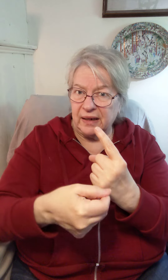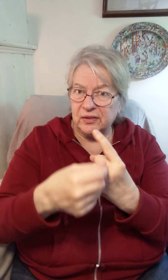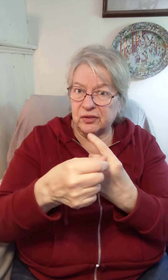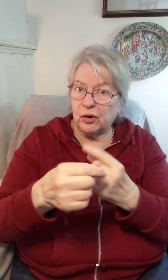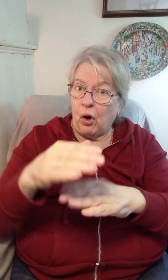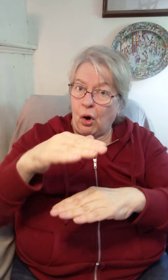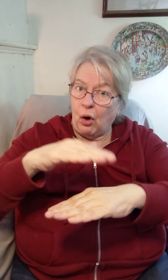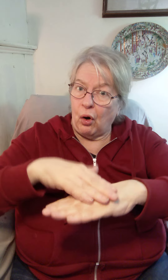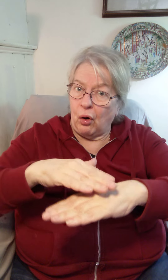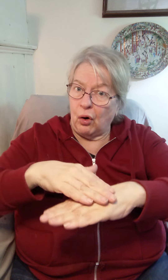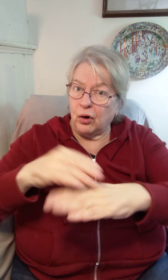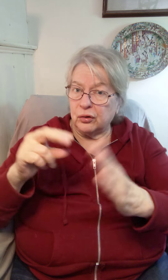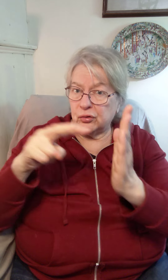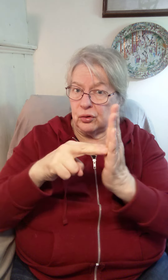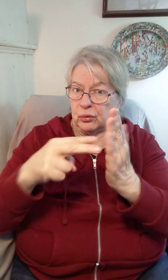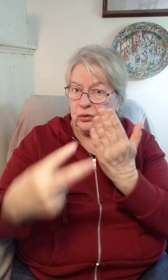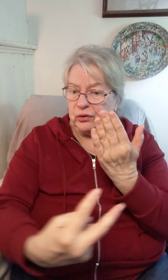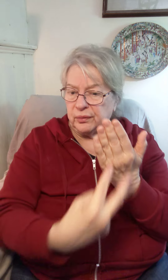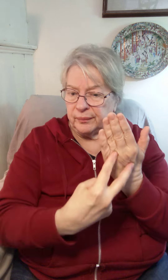bananas toast.